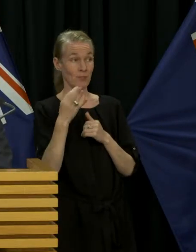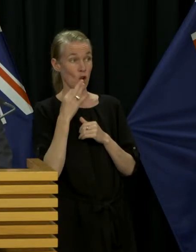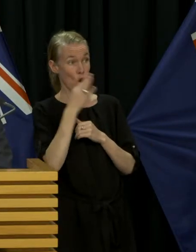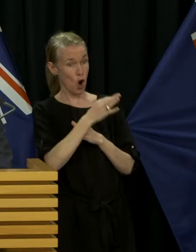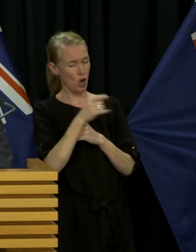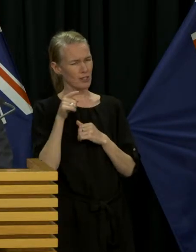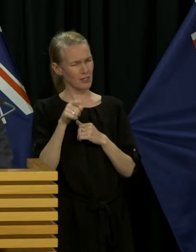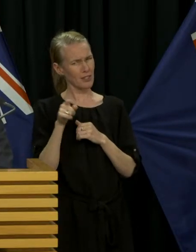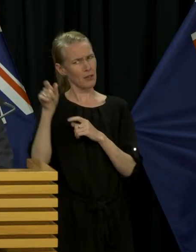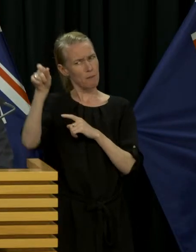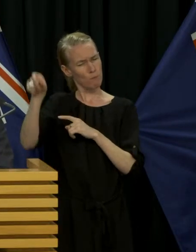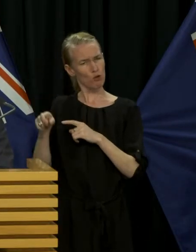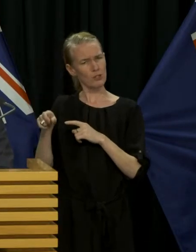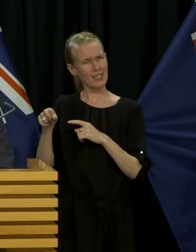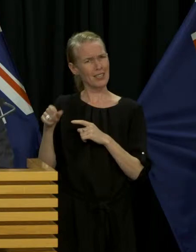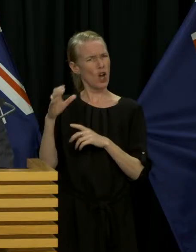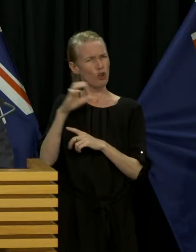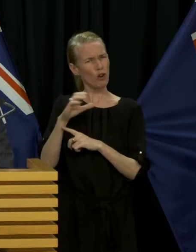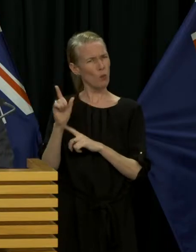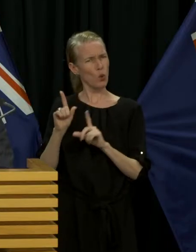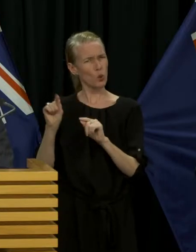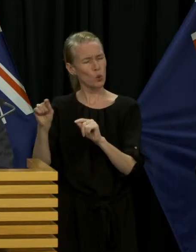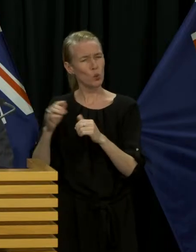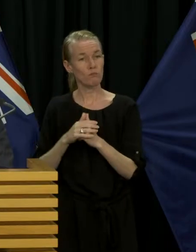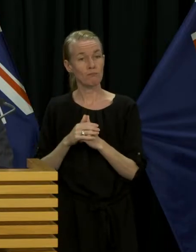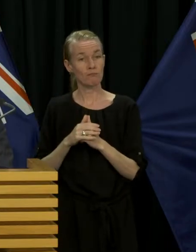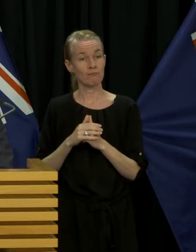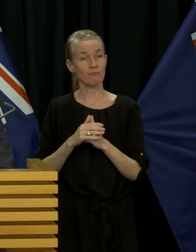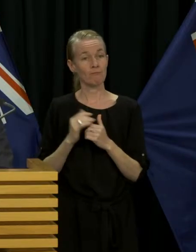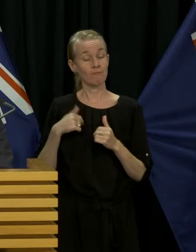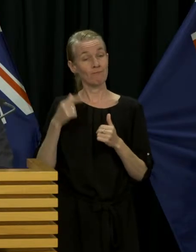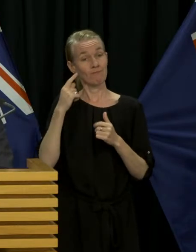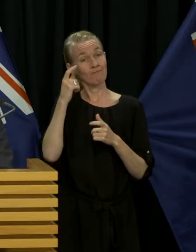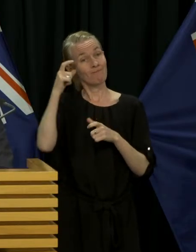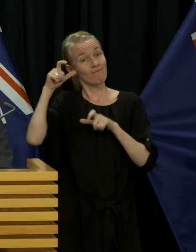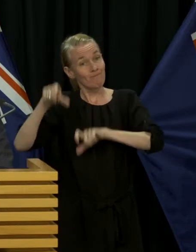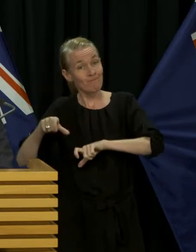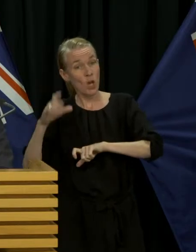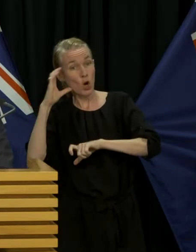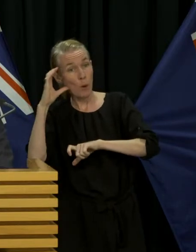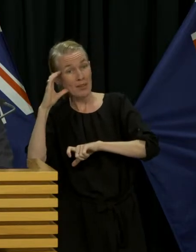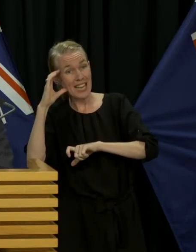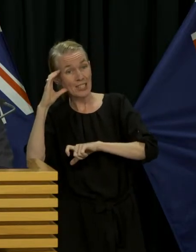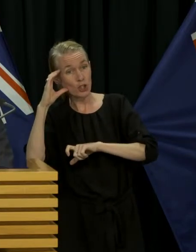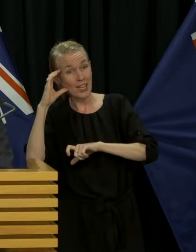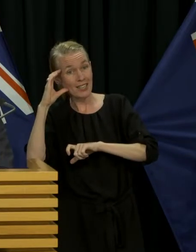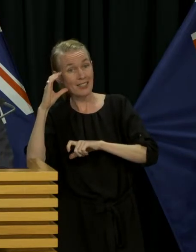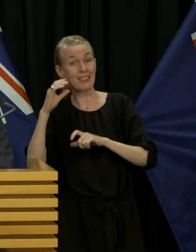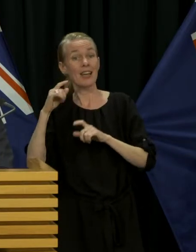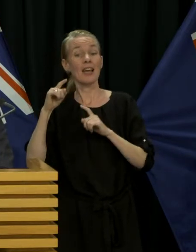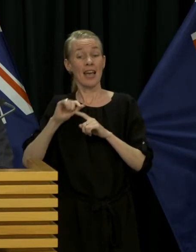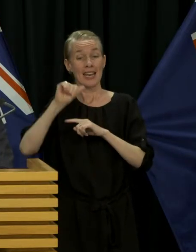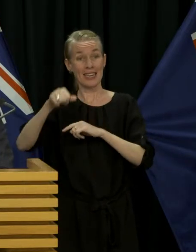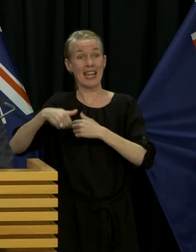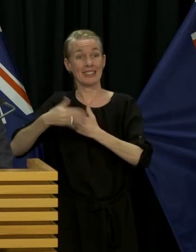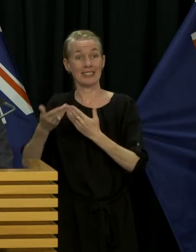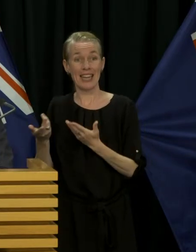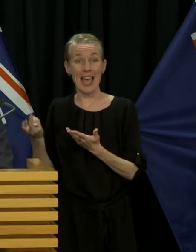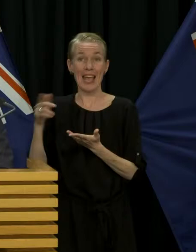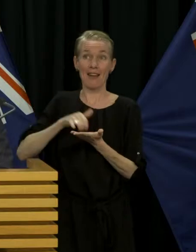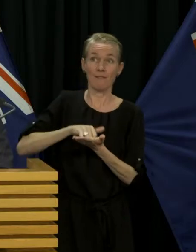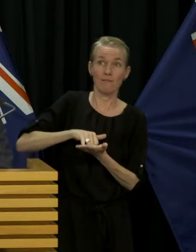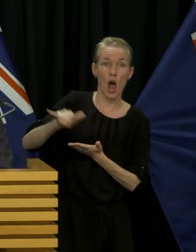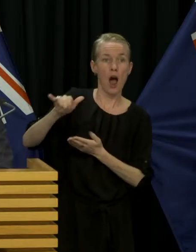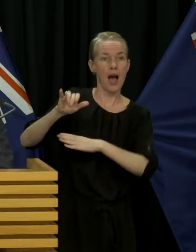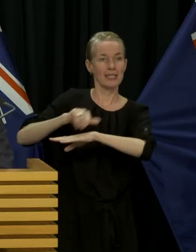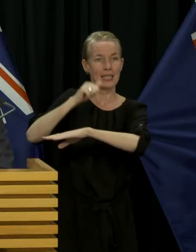and in some accommodation, and then caught the Singapore Airlines flight the next morning from Christchurch to Singapore. We know where they stayed,